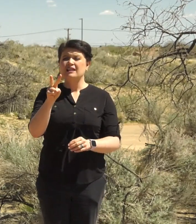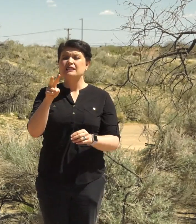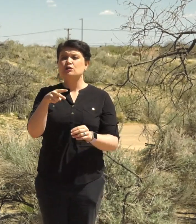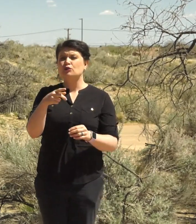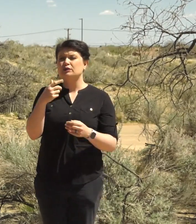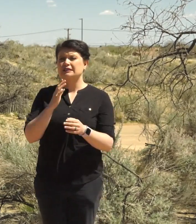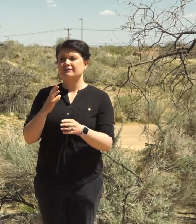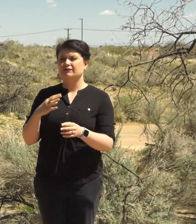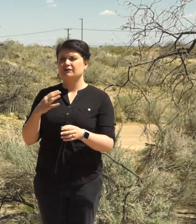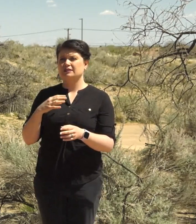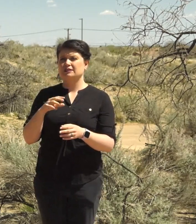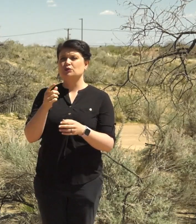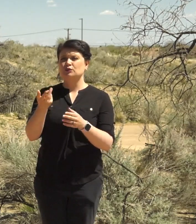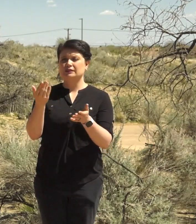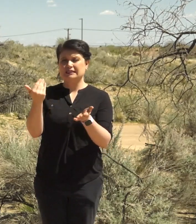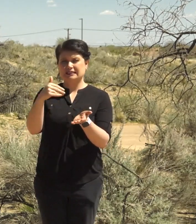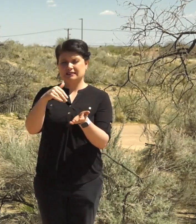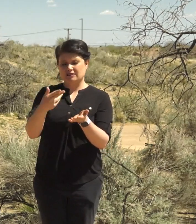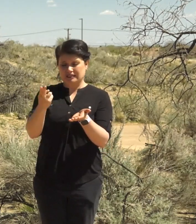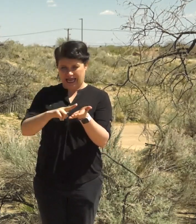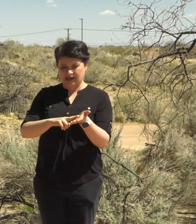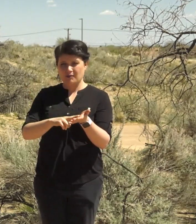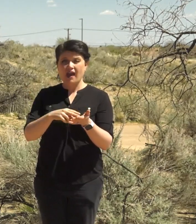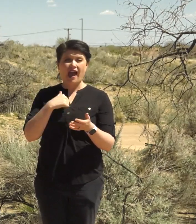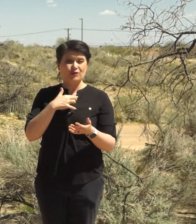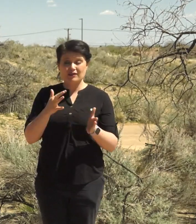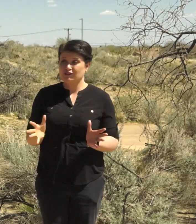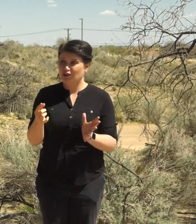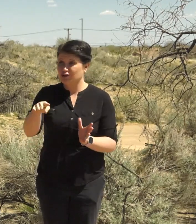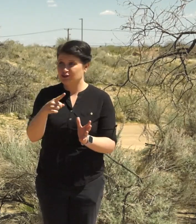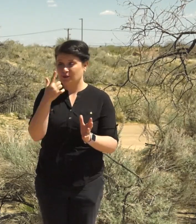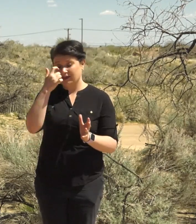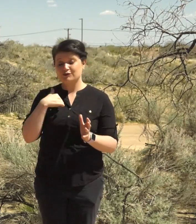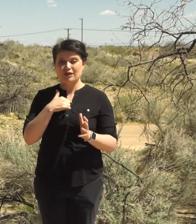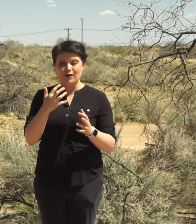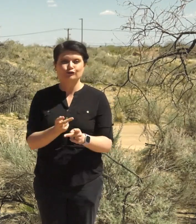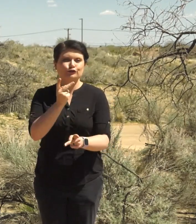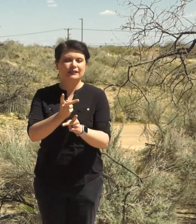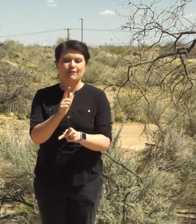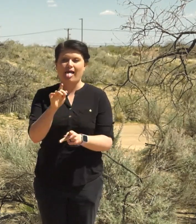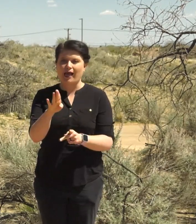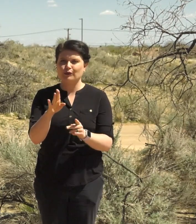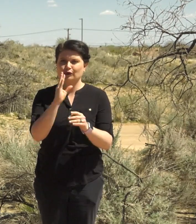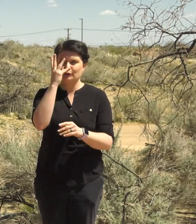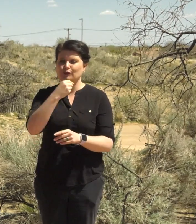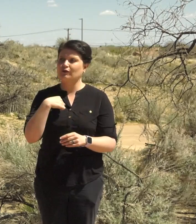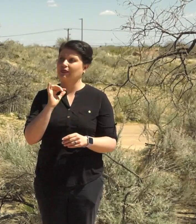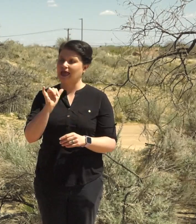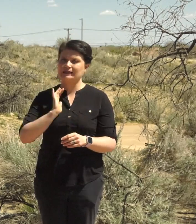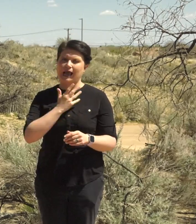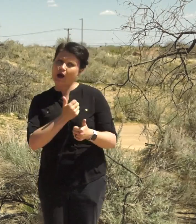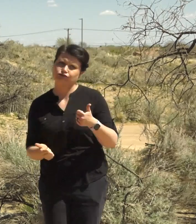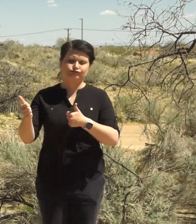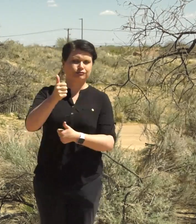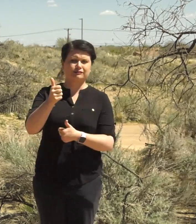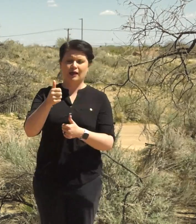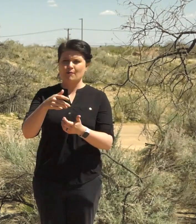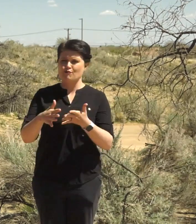doing that, we want to continue doing it because keeping Albuquerque beautiful is one of our main priorities. So we want to make sure that that happens.